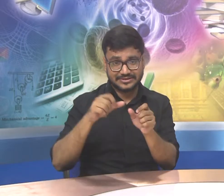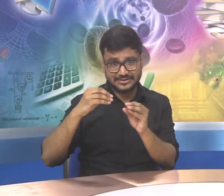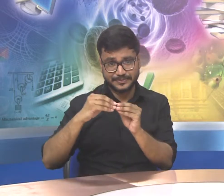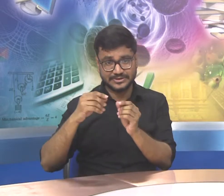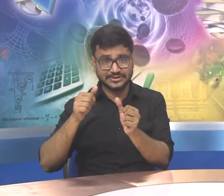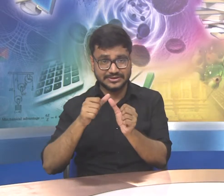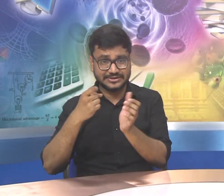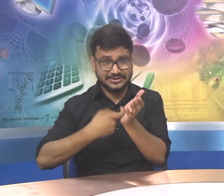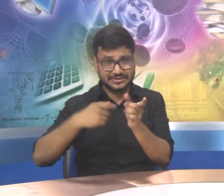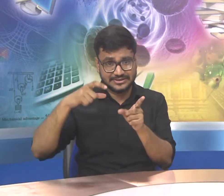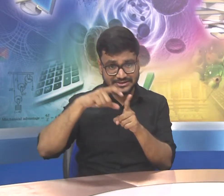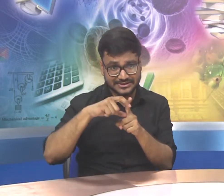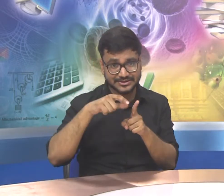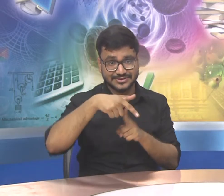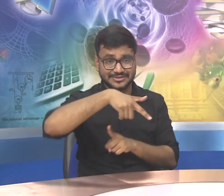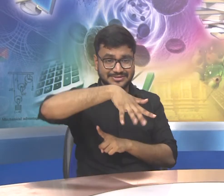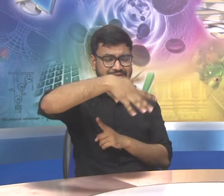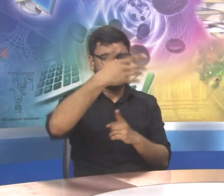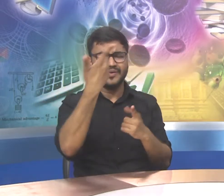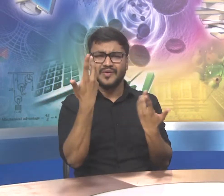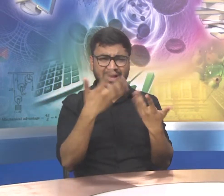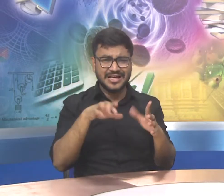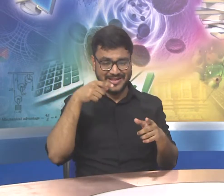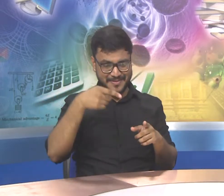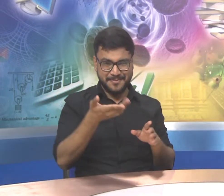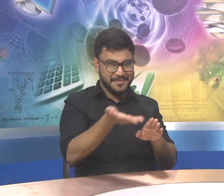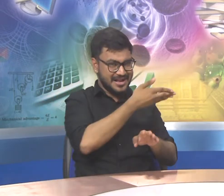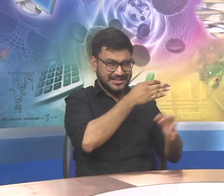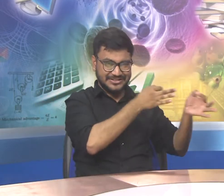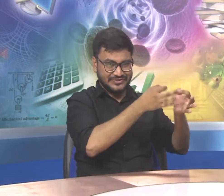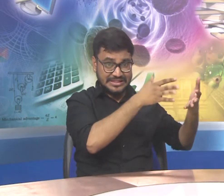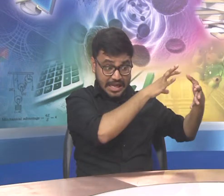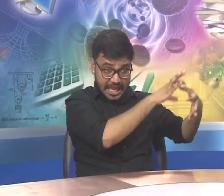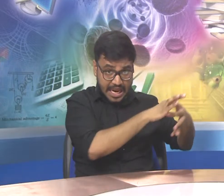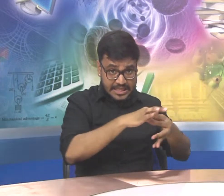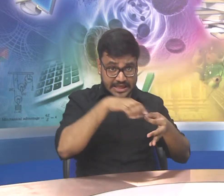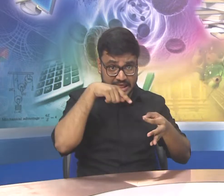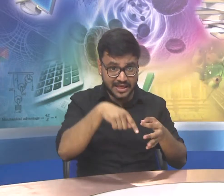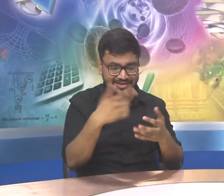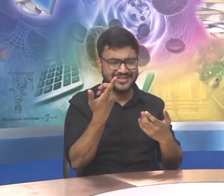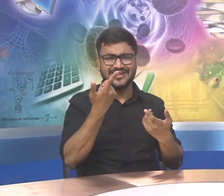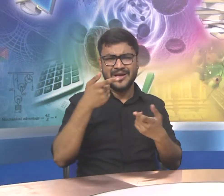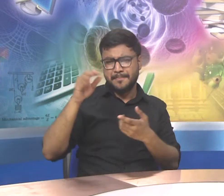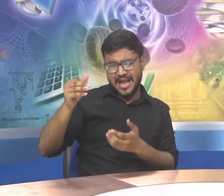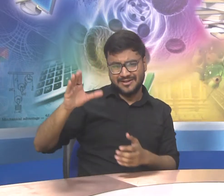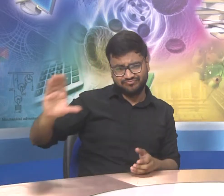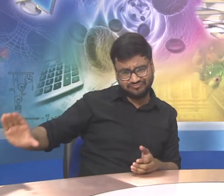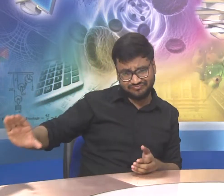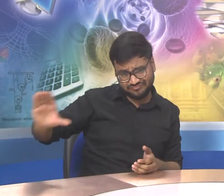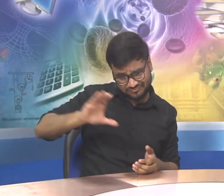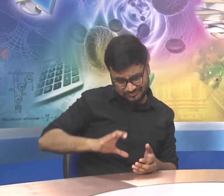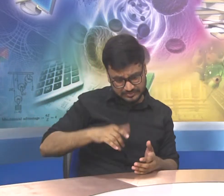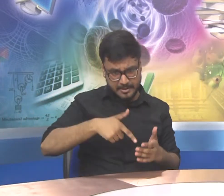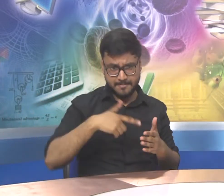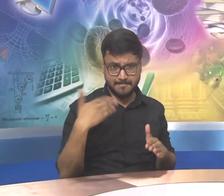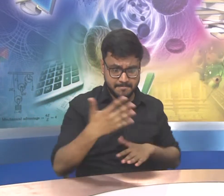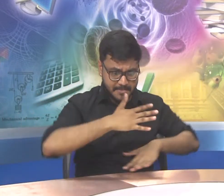so this National Bank for Agriculture and Rural Development can provide